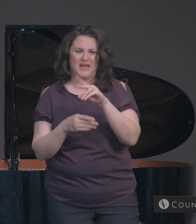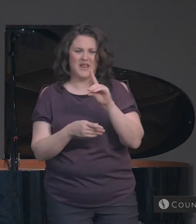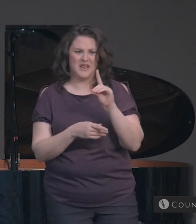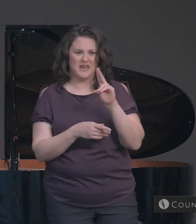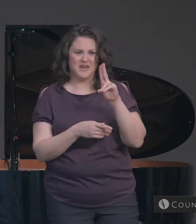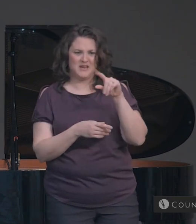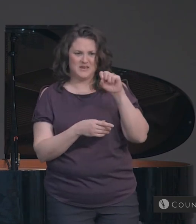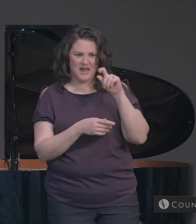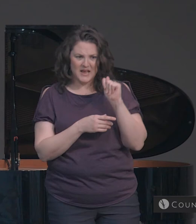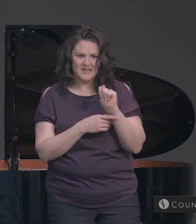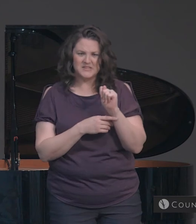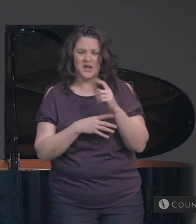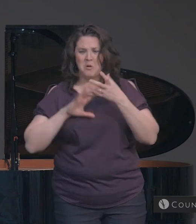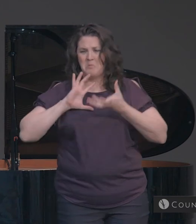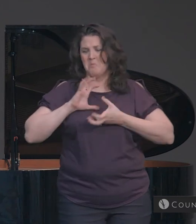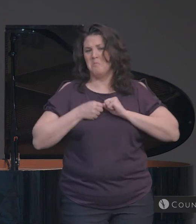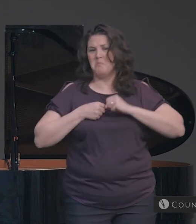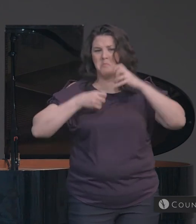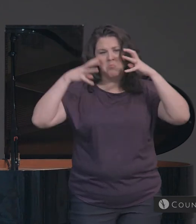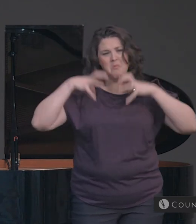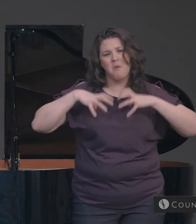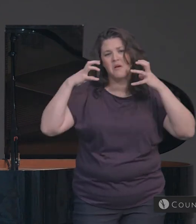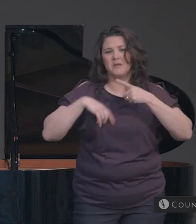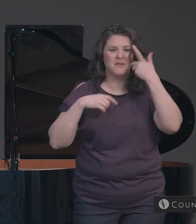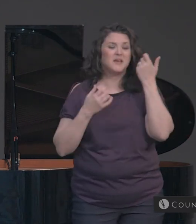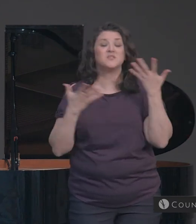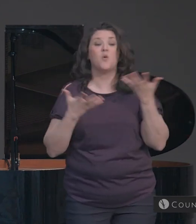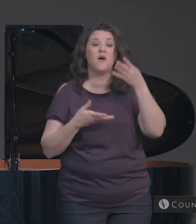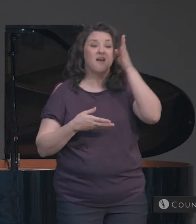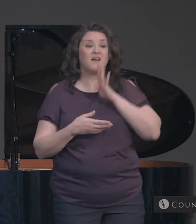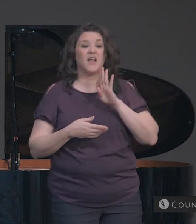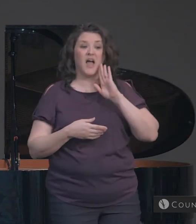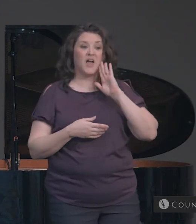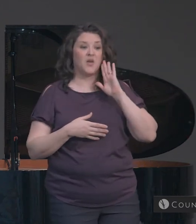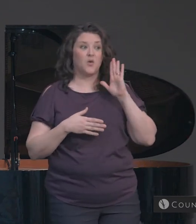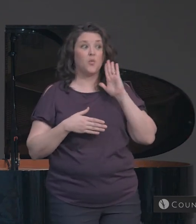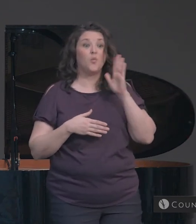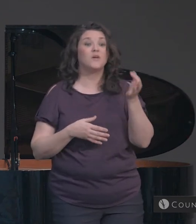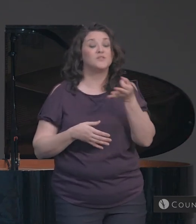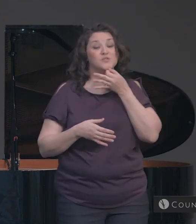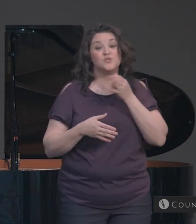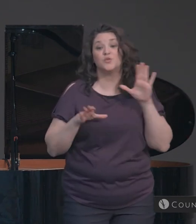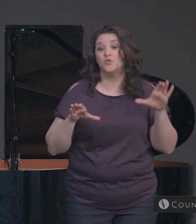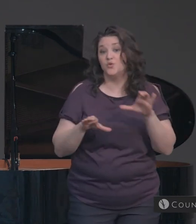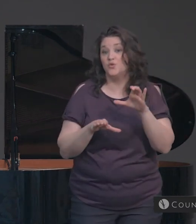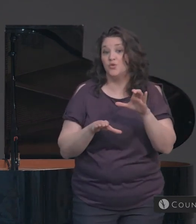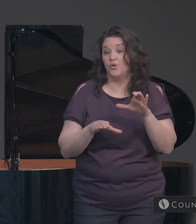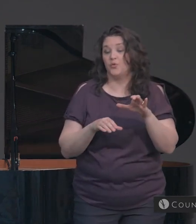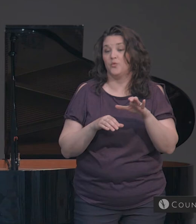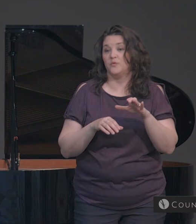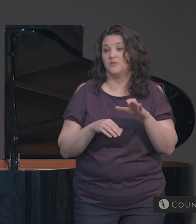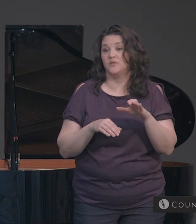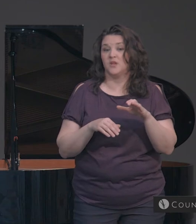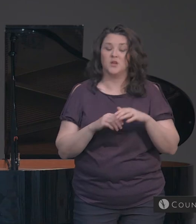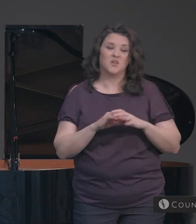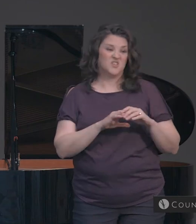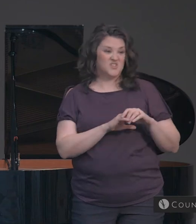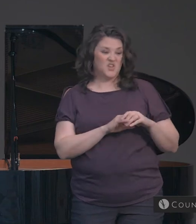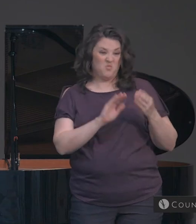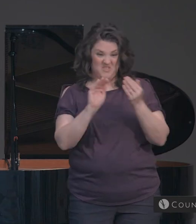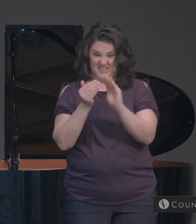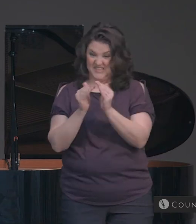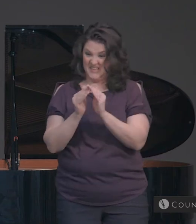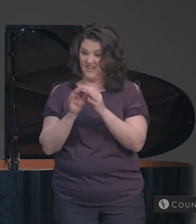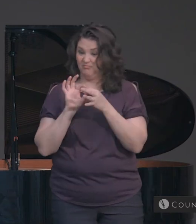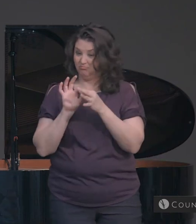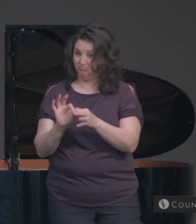what God was doing to them because of the loss that was going to face them. So, house of dust, roll yourselves